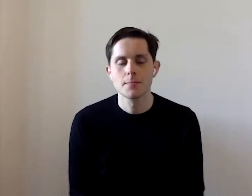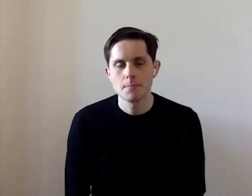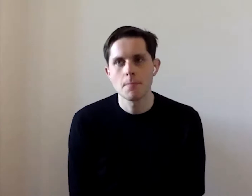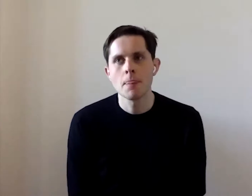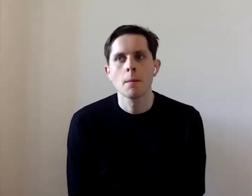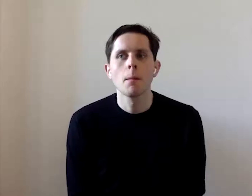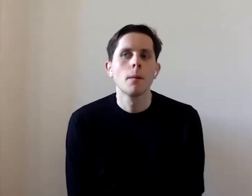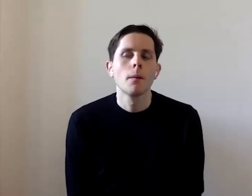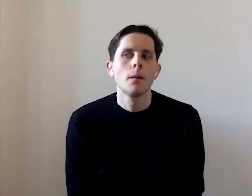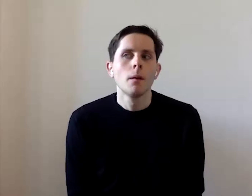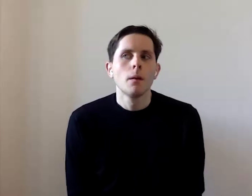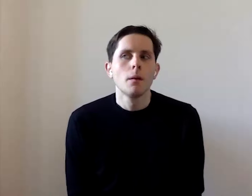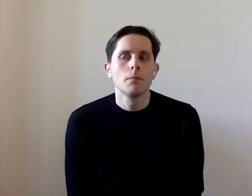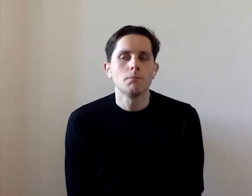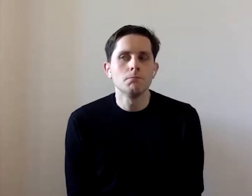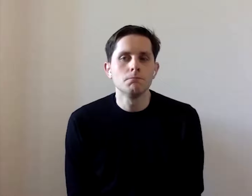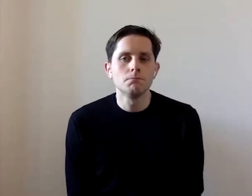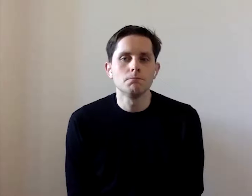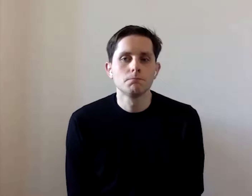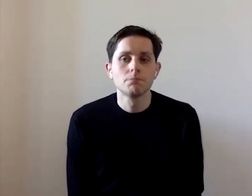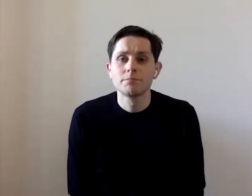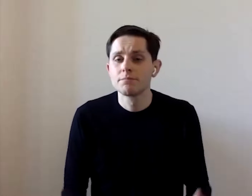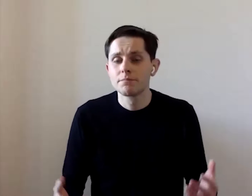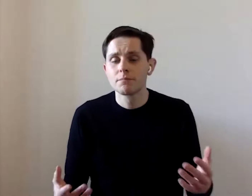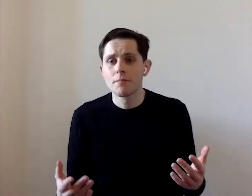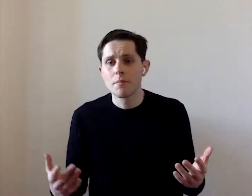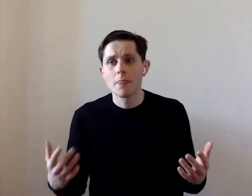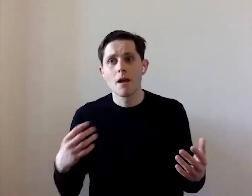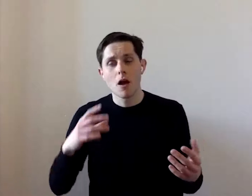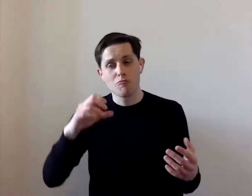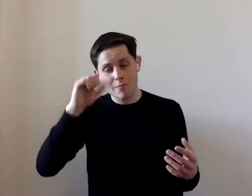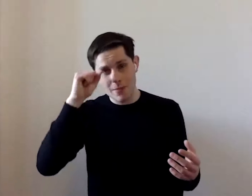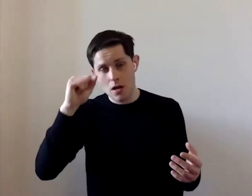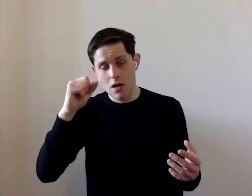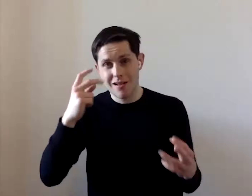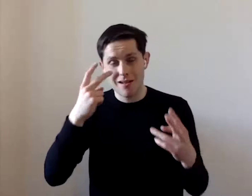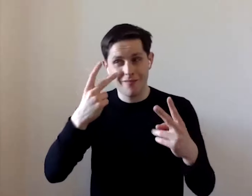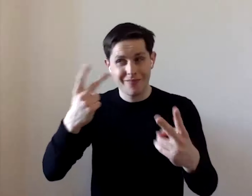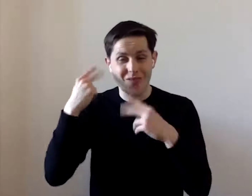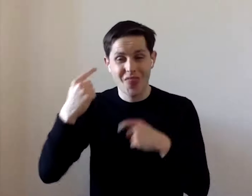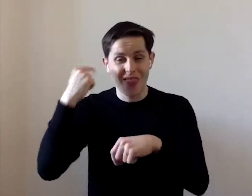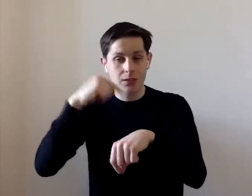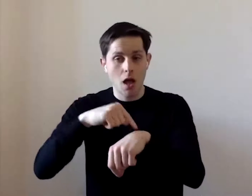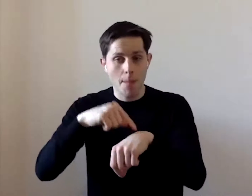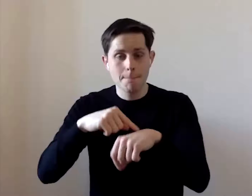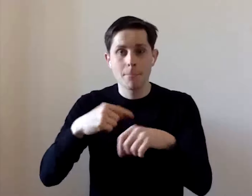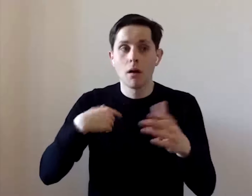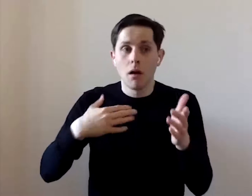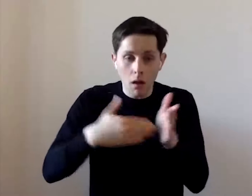think about. Yeah, for me, I think when I was considering, I mean, my last year of master's, I